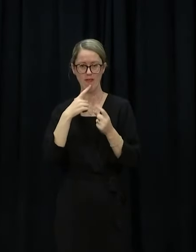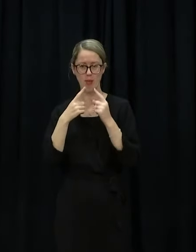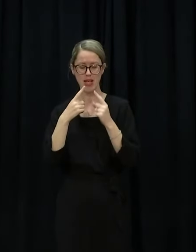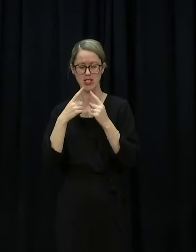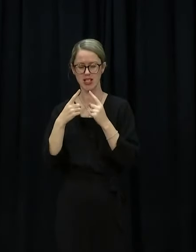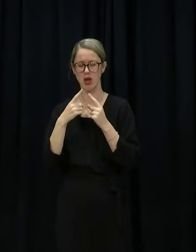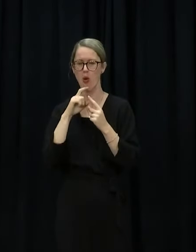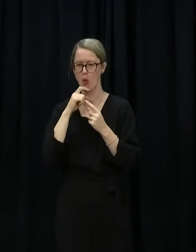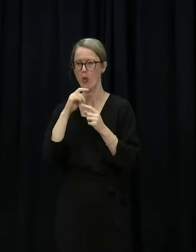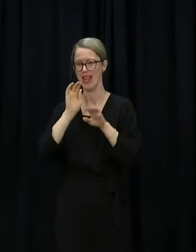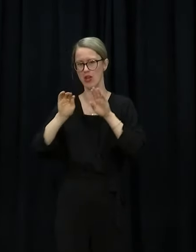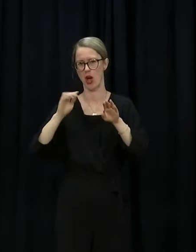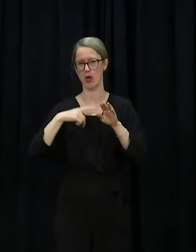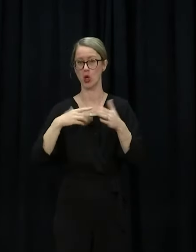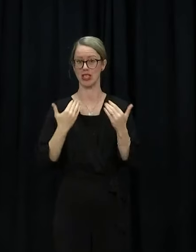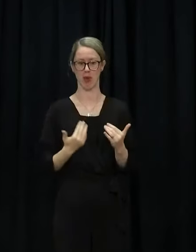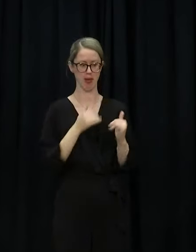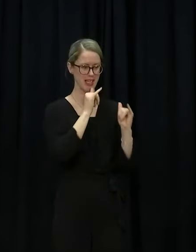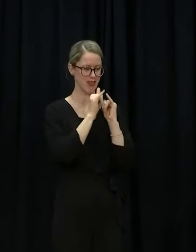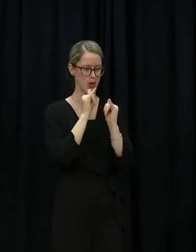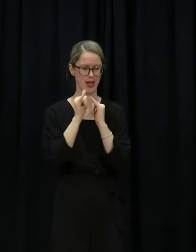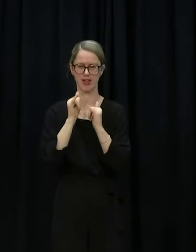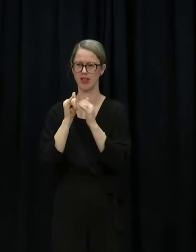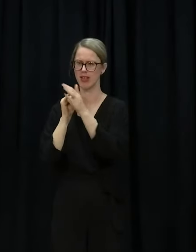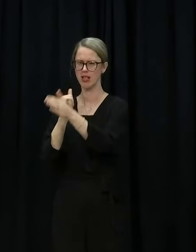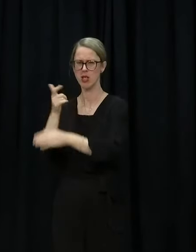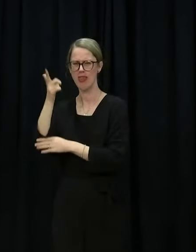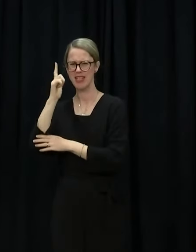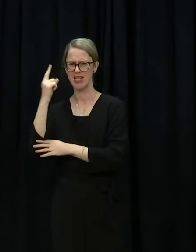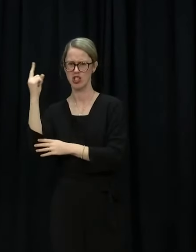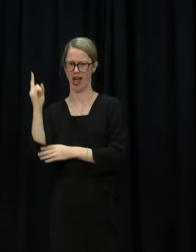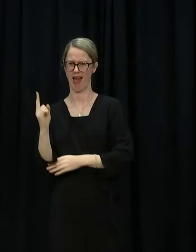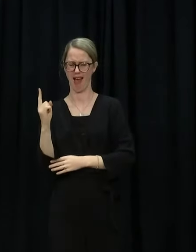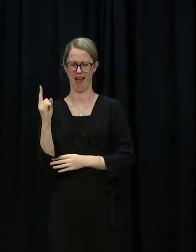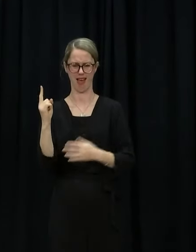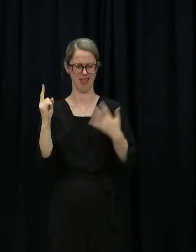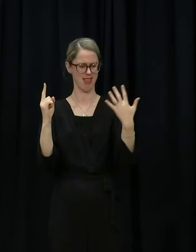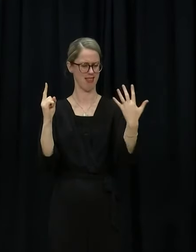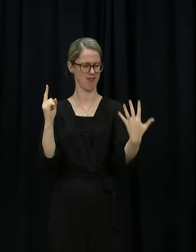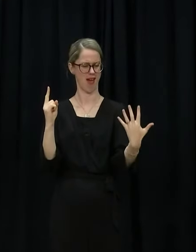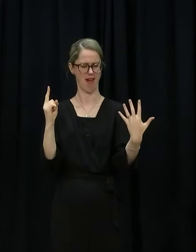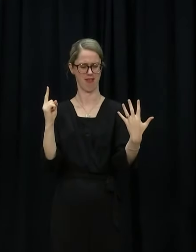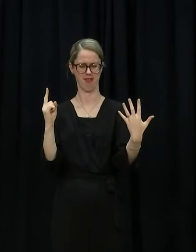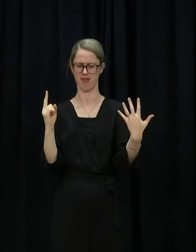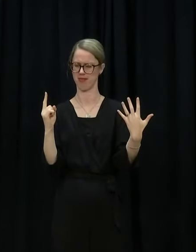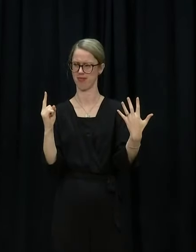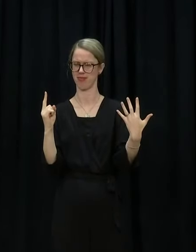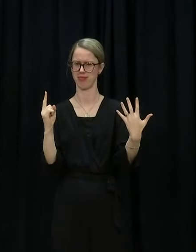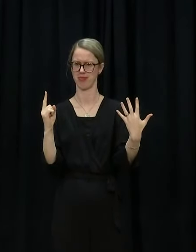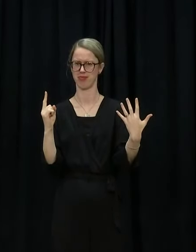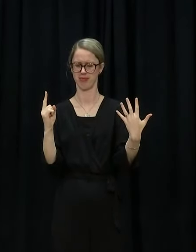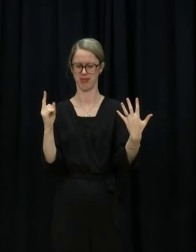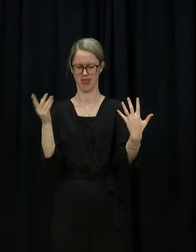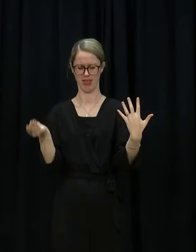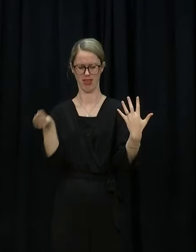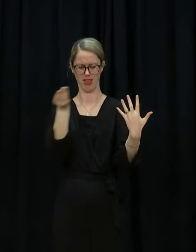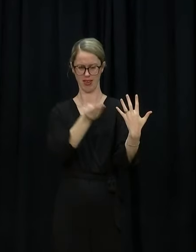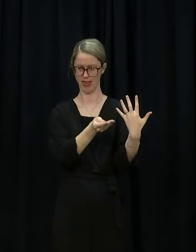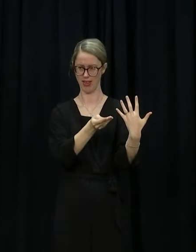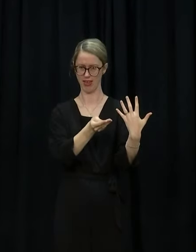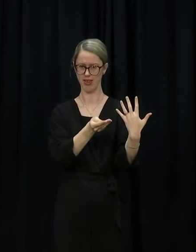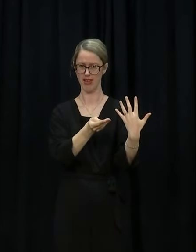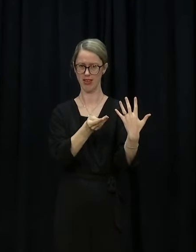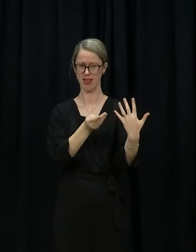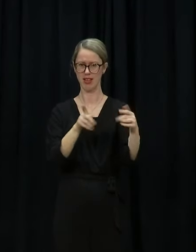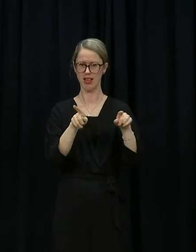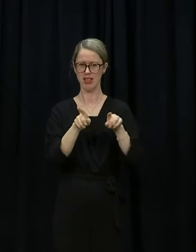interviews are ongoing, we will share that. So you have the teacher and then potentially another 5, a family, and they are in